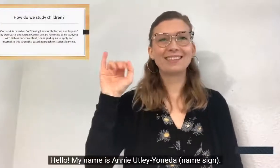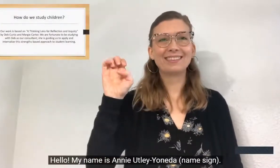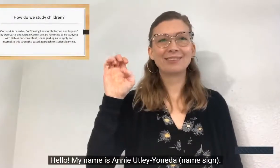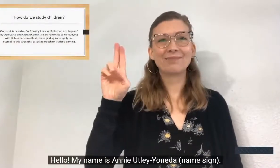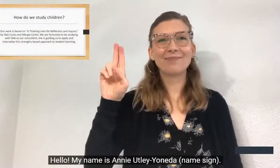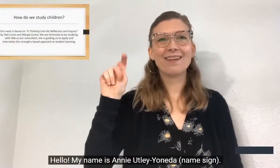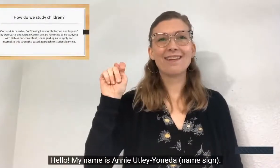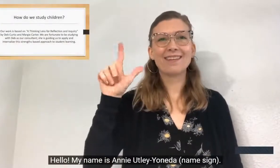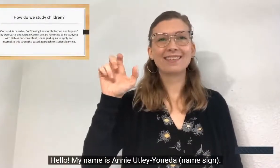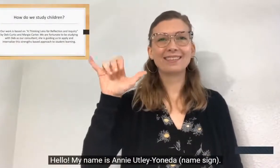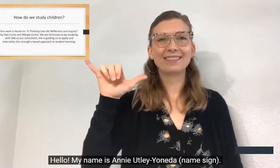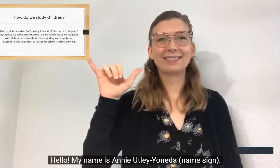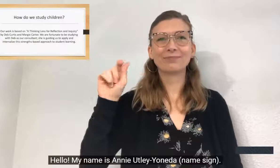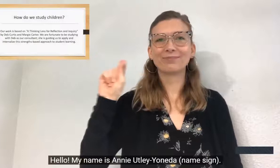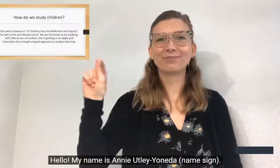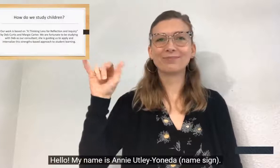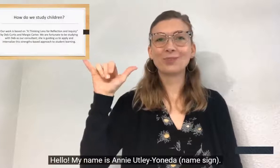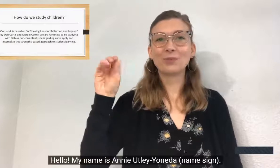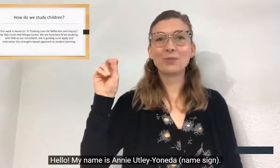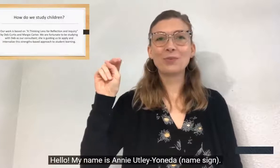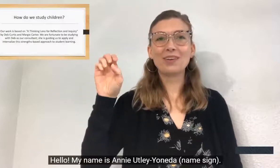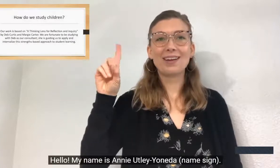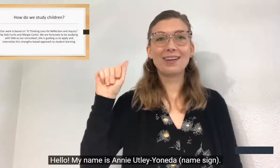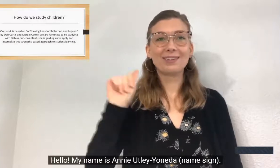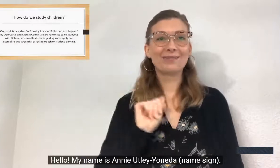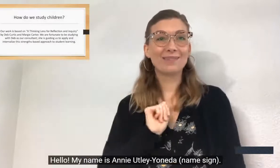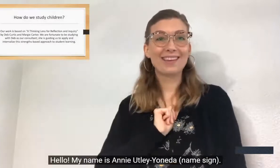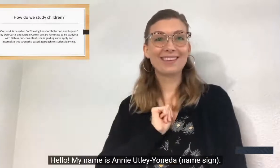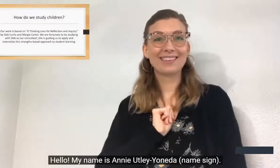Hi, my name is Annie Utley Yonita.